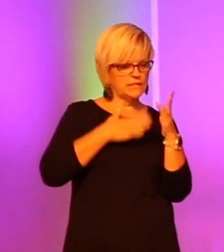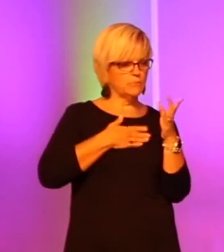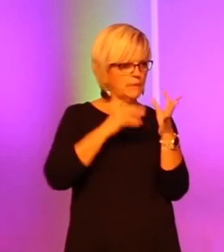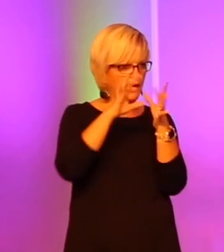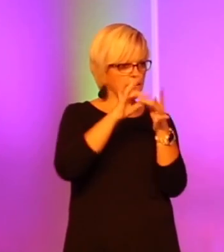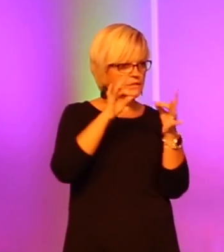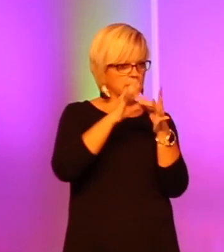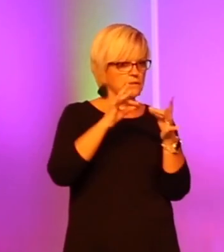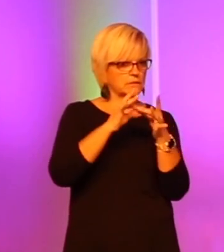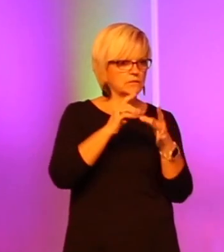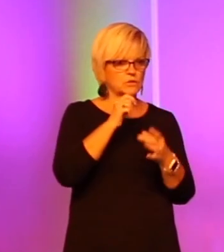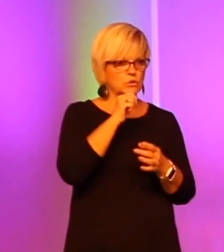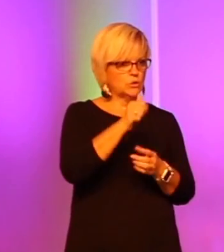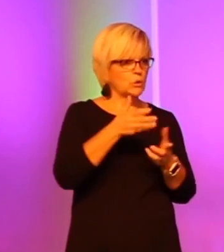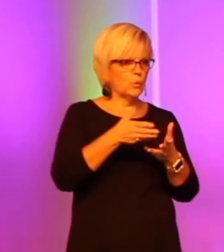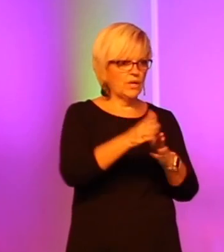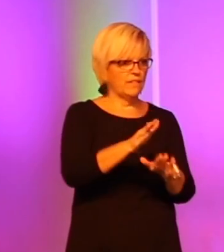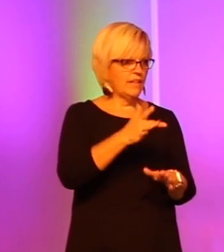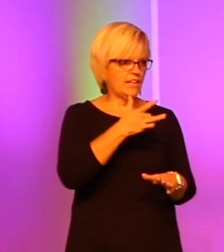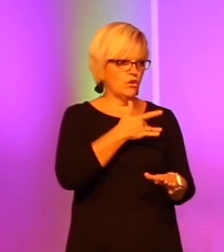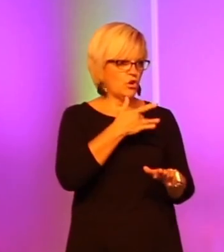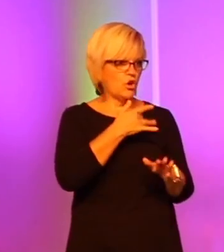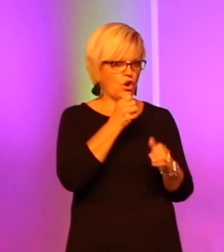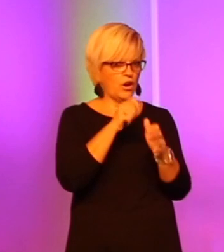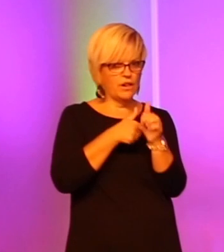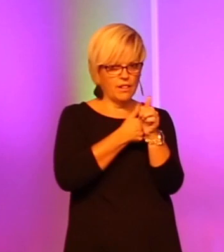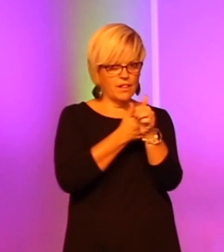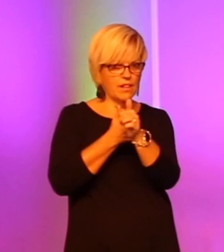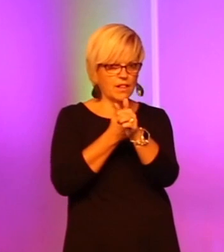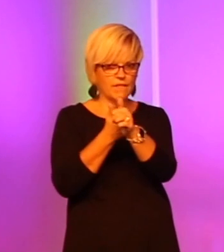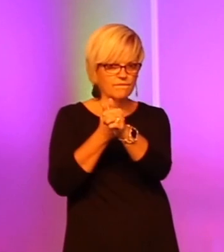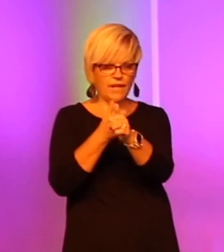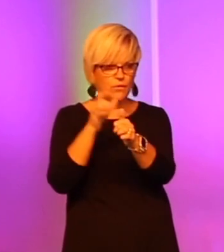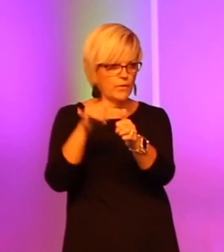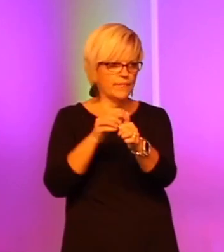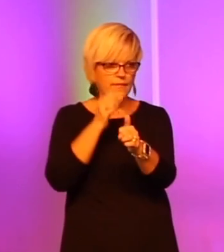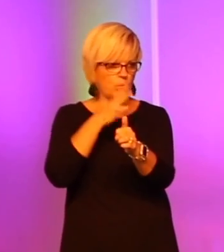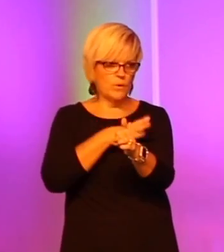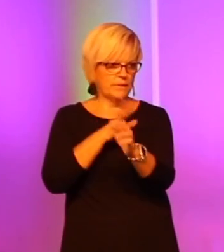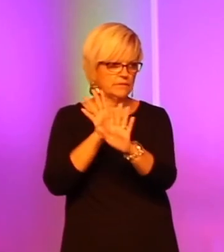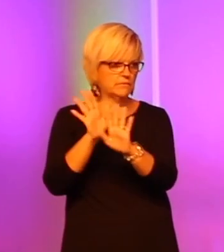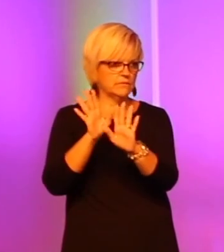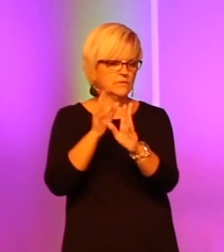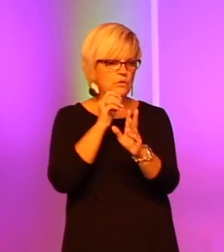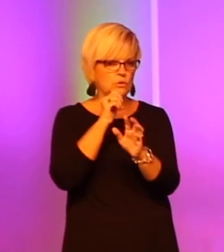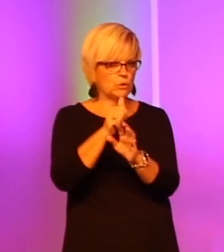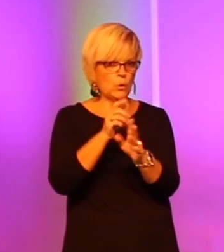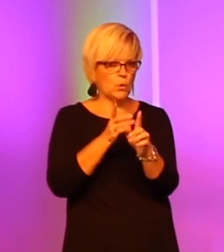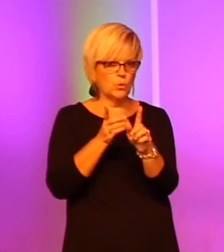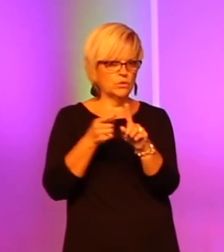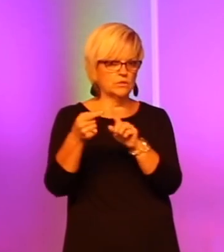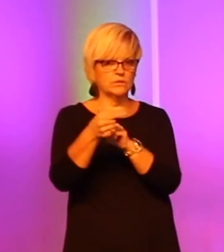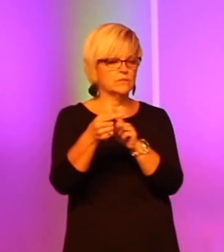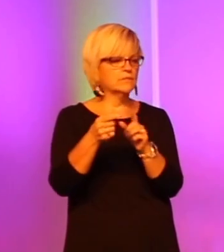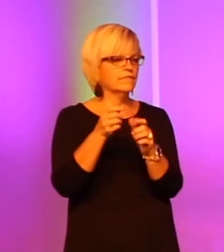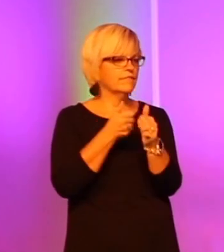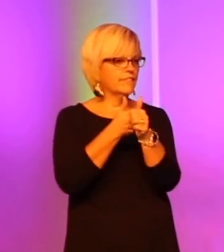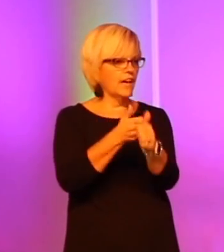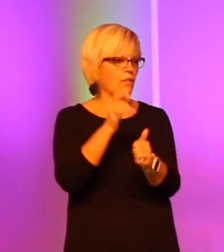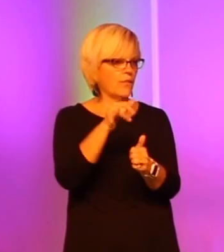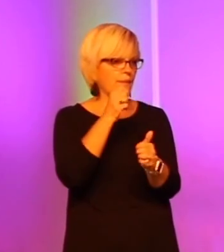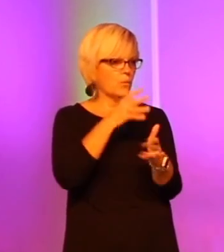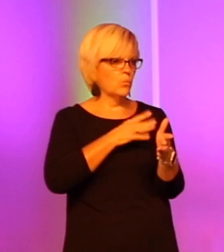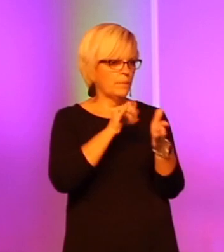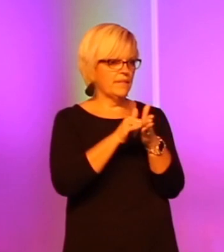Don't let your heart stray away toward her. Don't wander down her wayward path. for she's been the ruin of many. Many